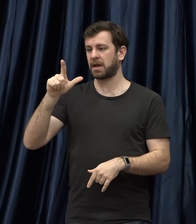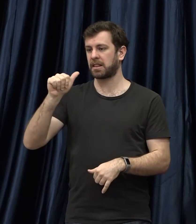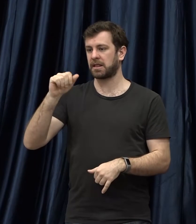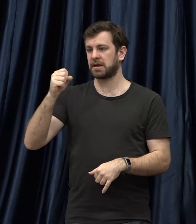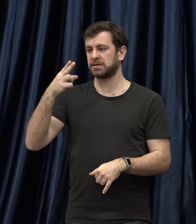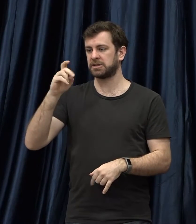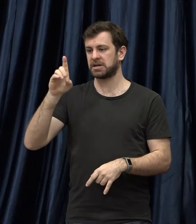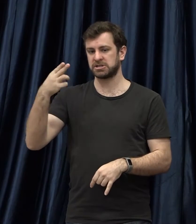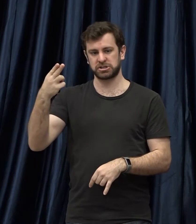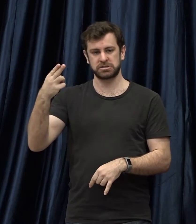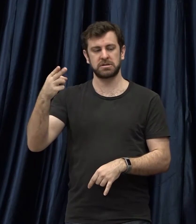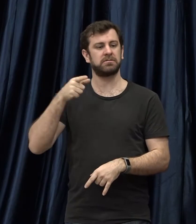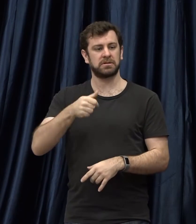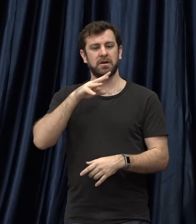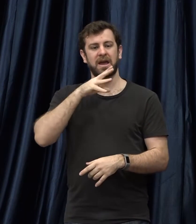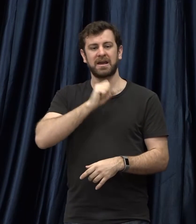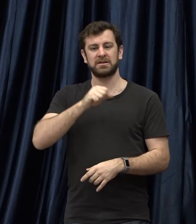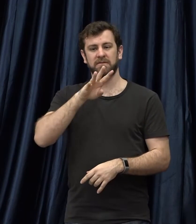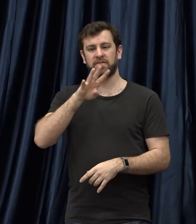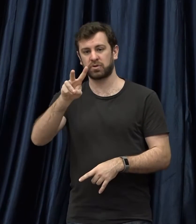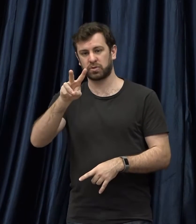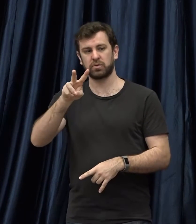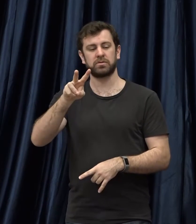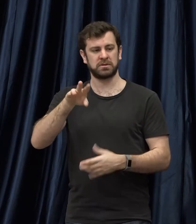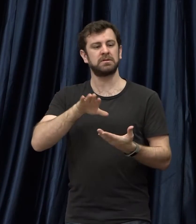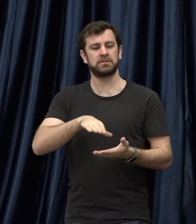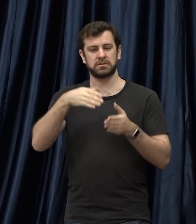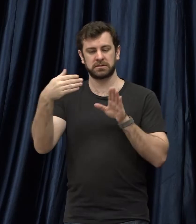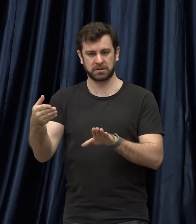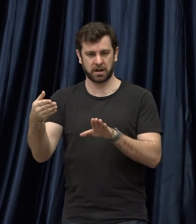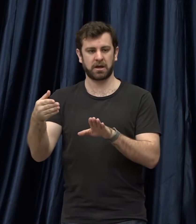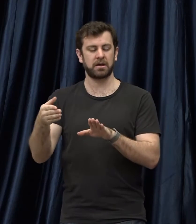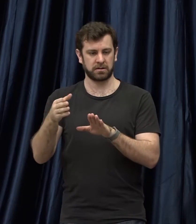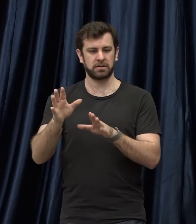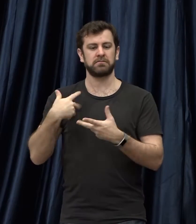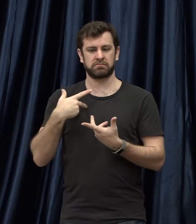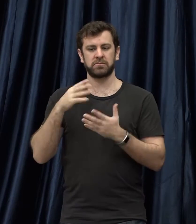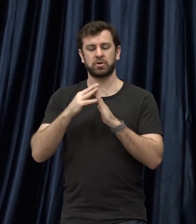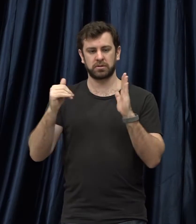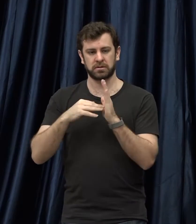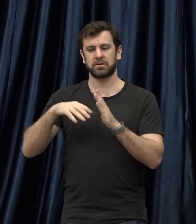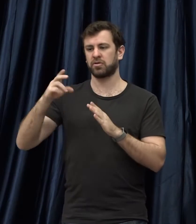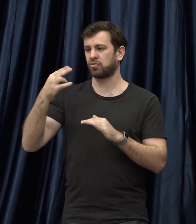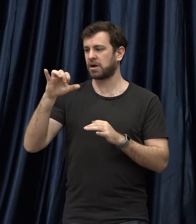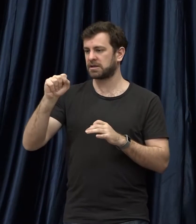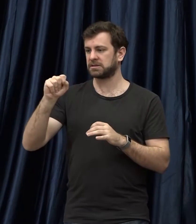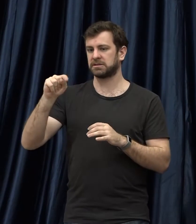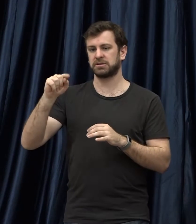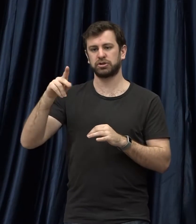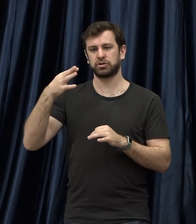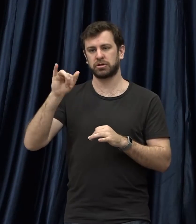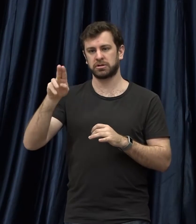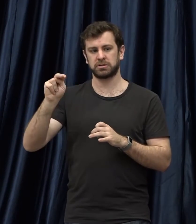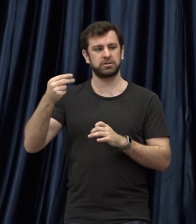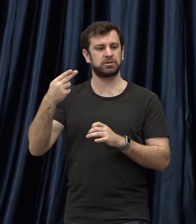years old. She died in New Zealand in Christchurch in the masjid in a hail of bullets. She was